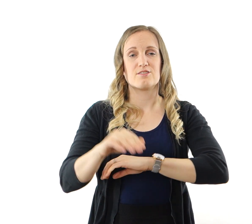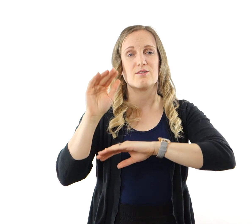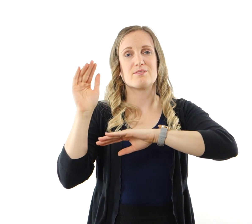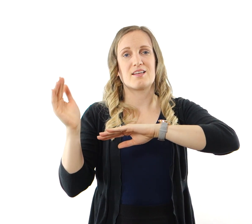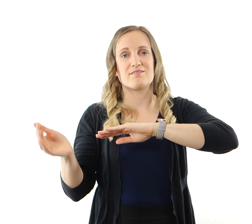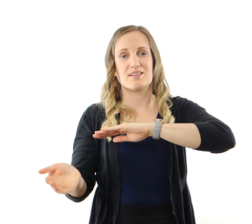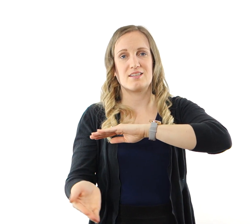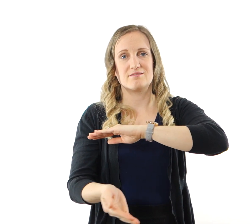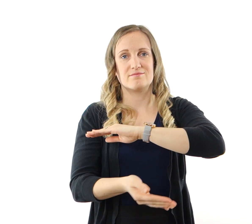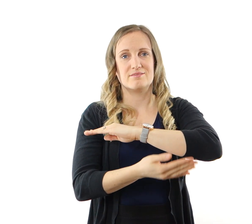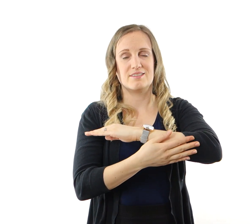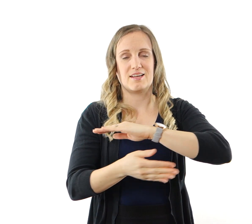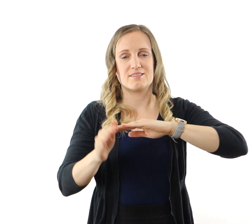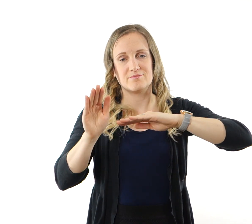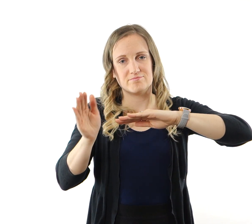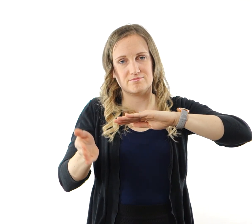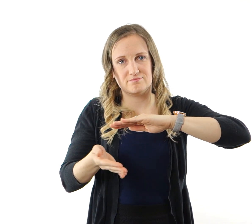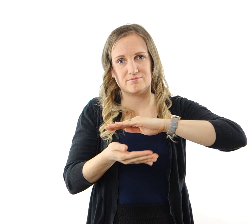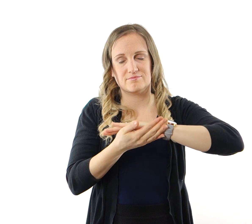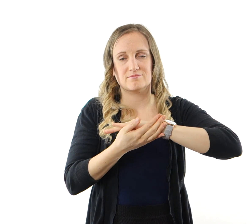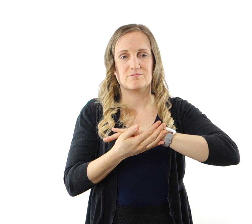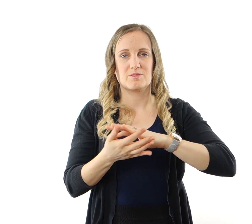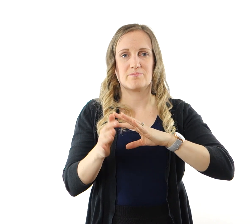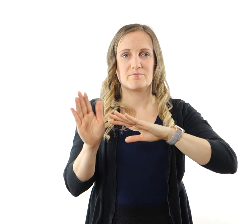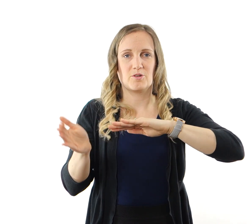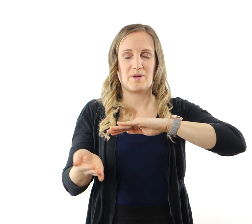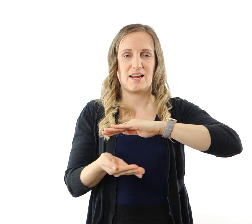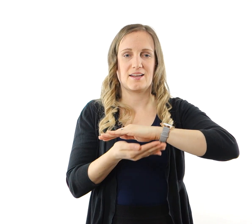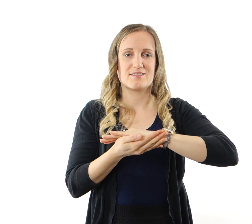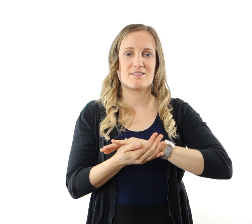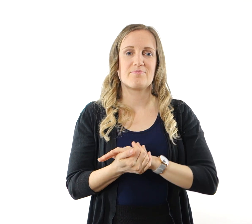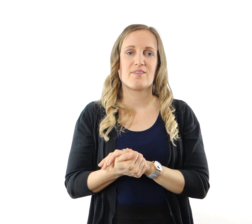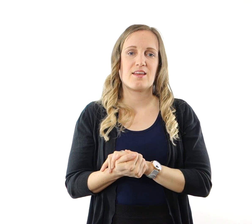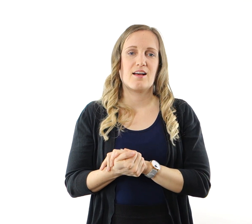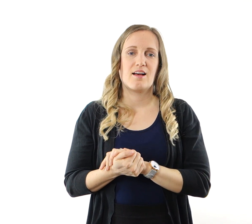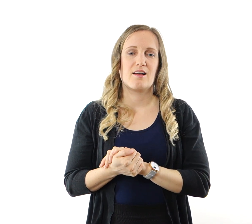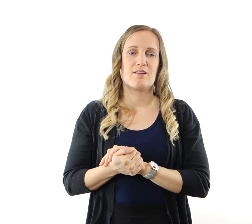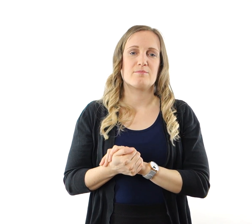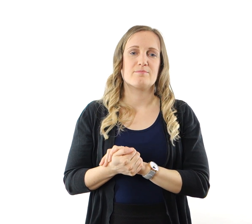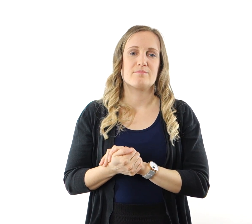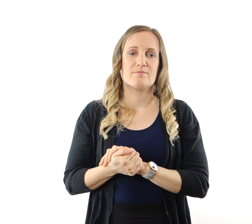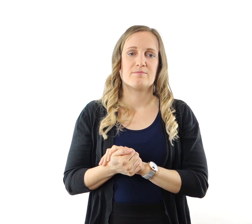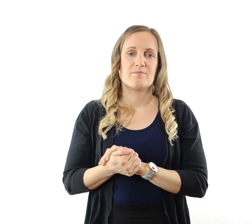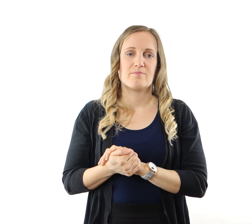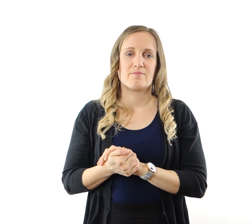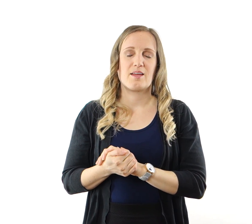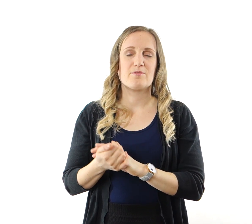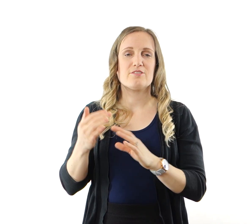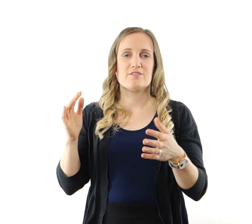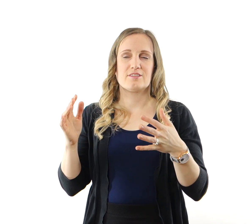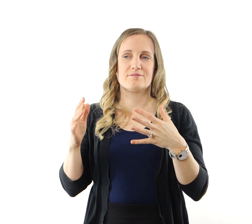I'm just kind of signing night with more of my hands. And when you're